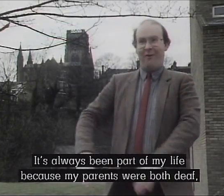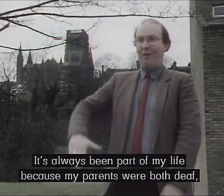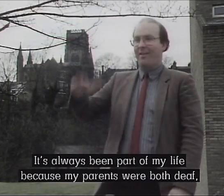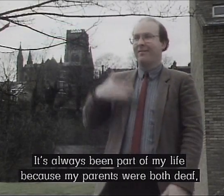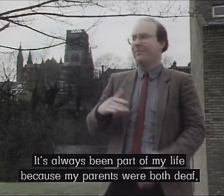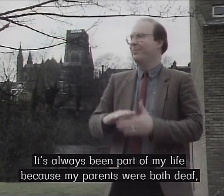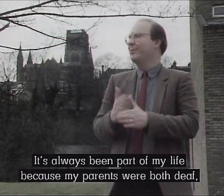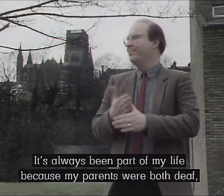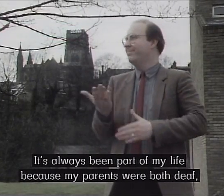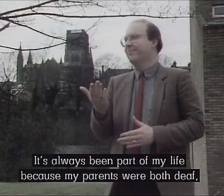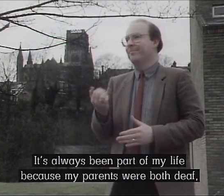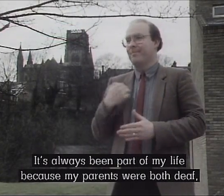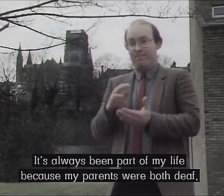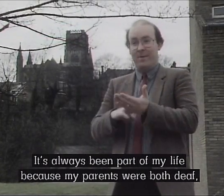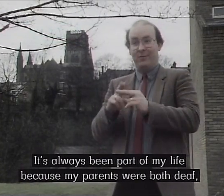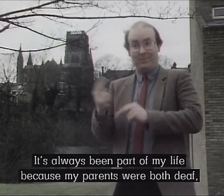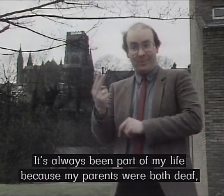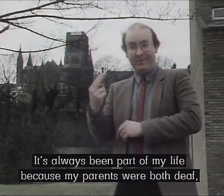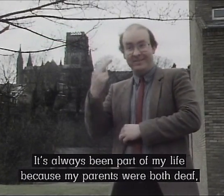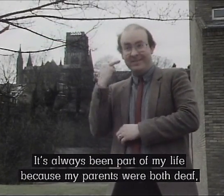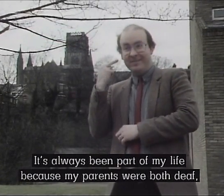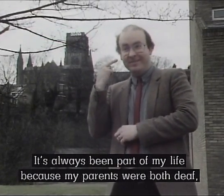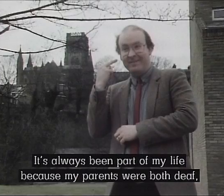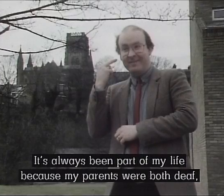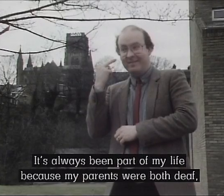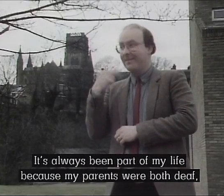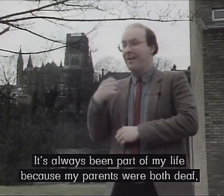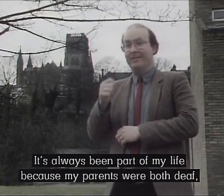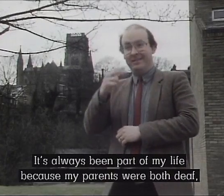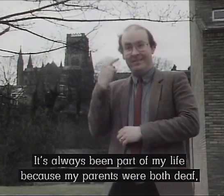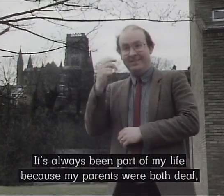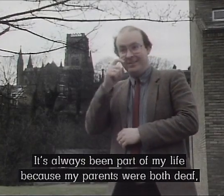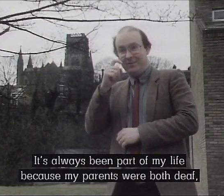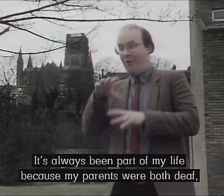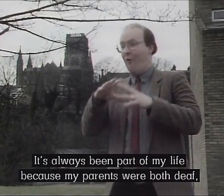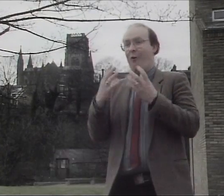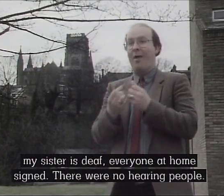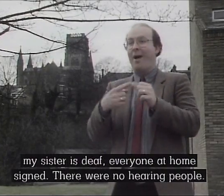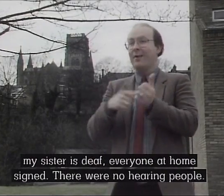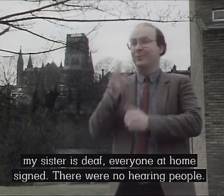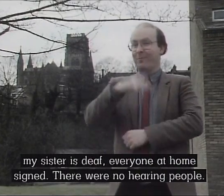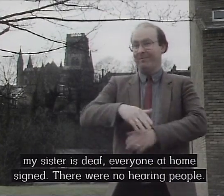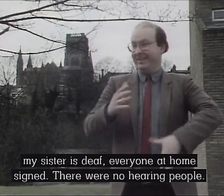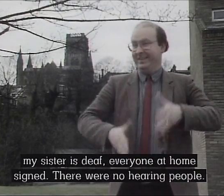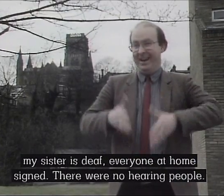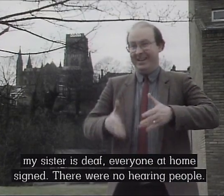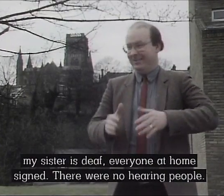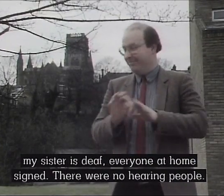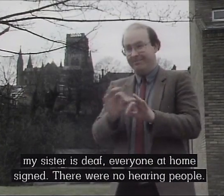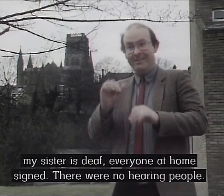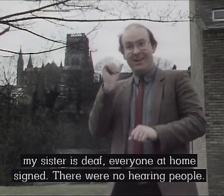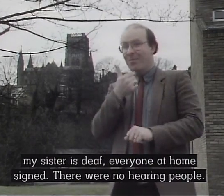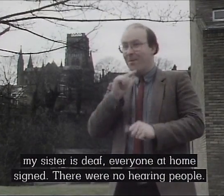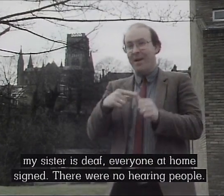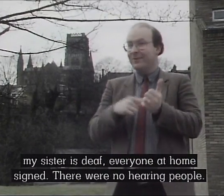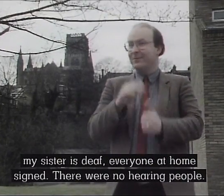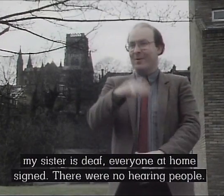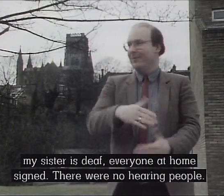the way through, because my parents were both deaf, my sister's deaf, everyone at home signed, and there were no